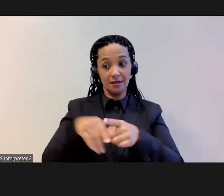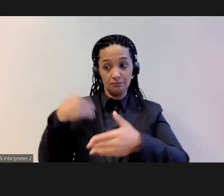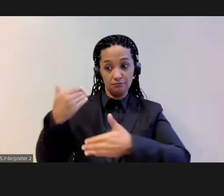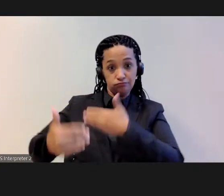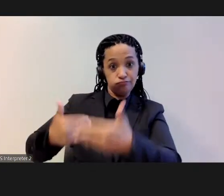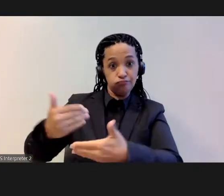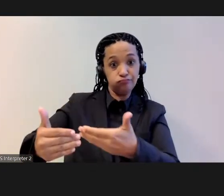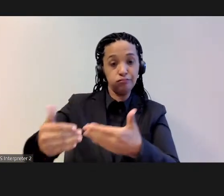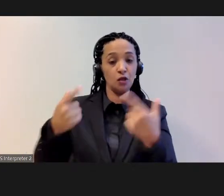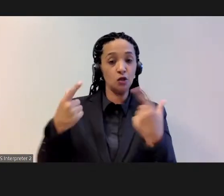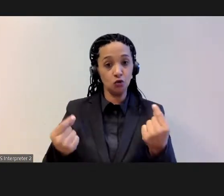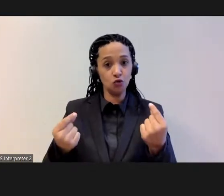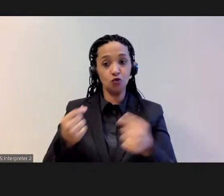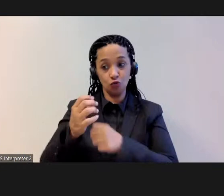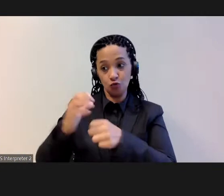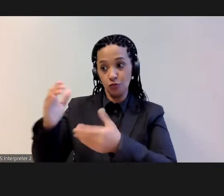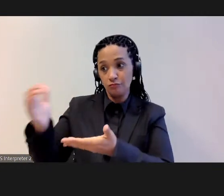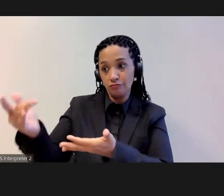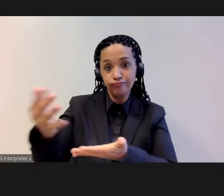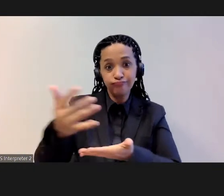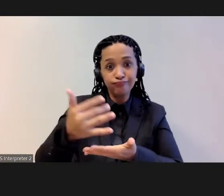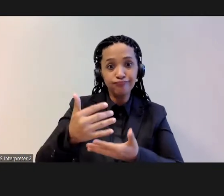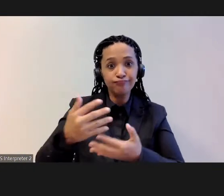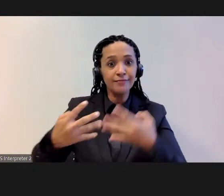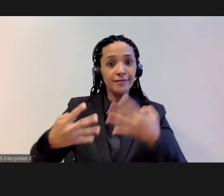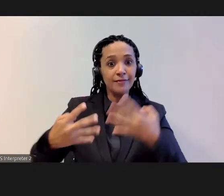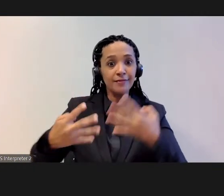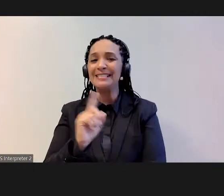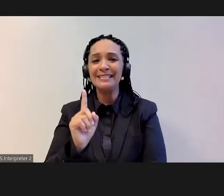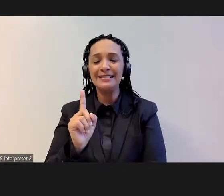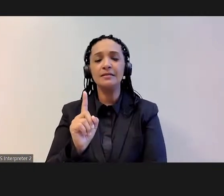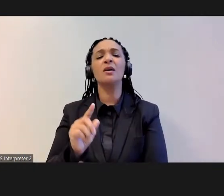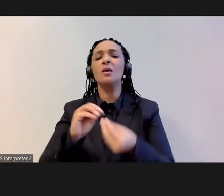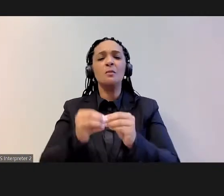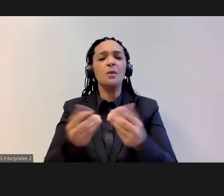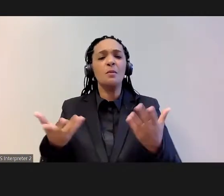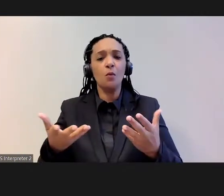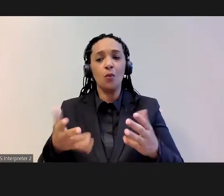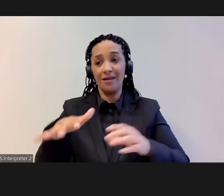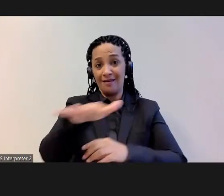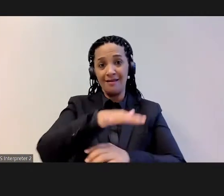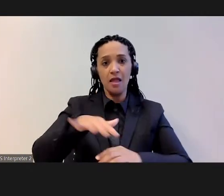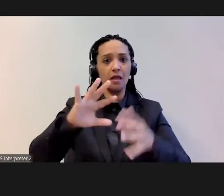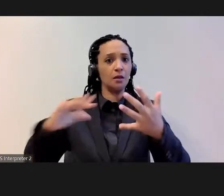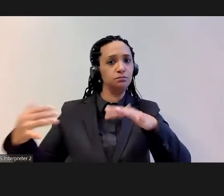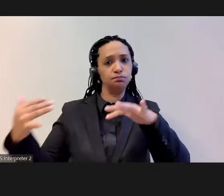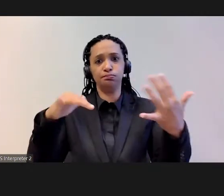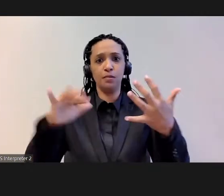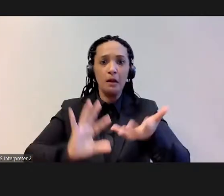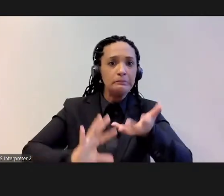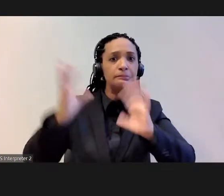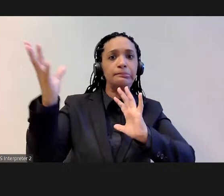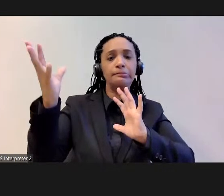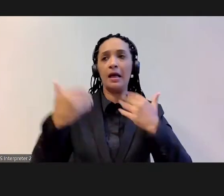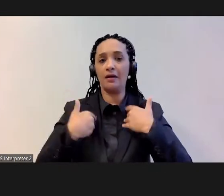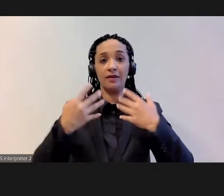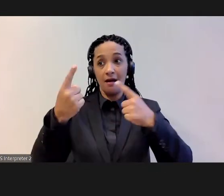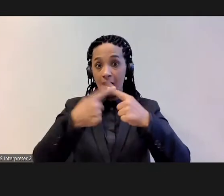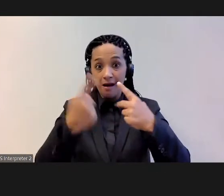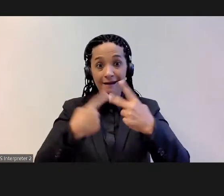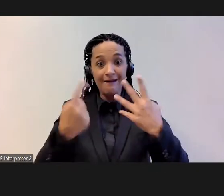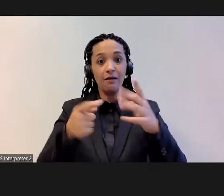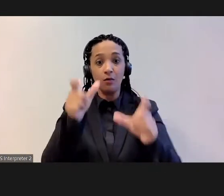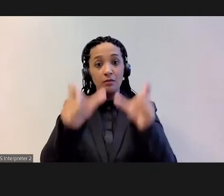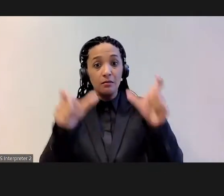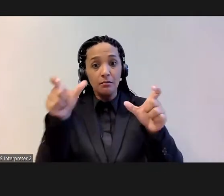particularly challenged in humanitarian crisis-affected countries that you may find that actually no census or household survey